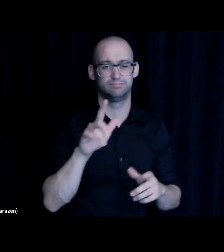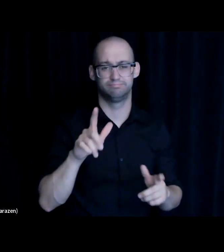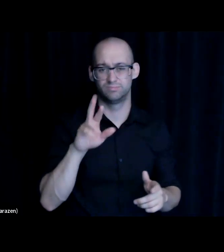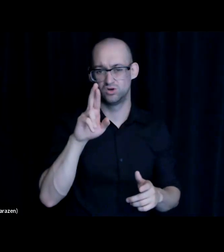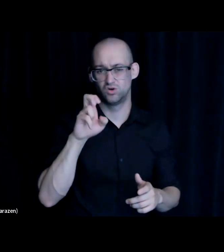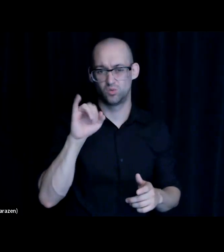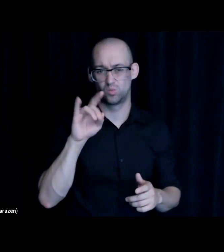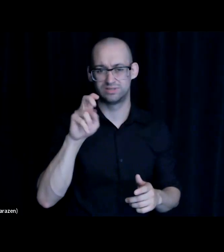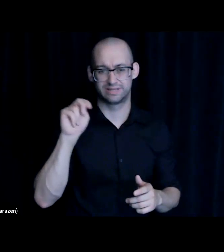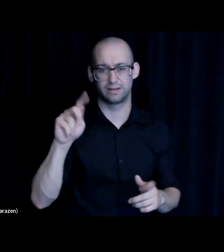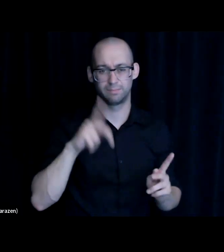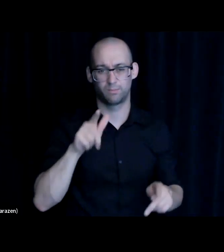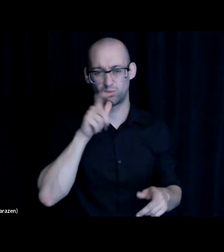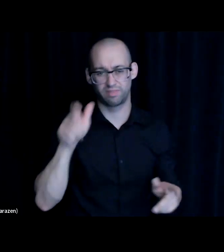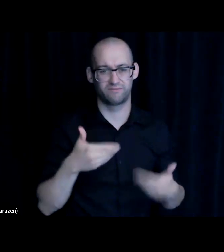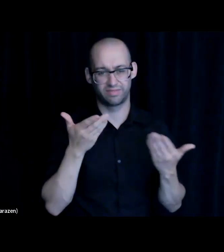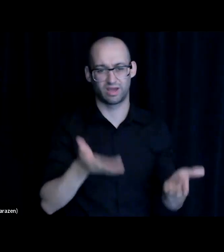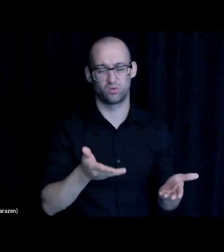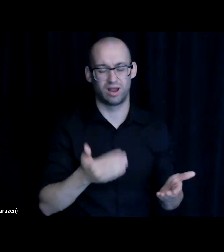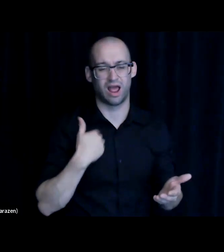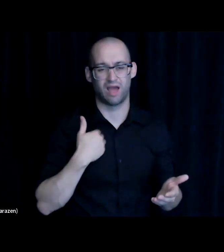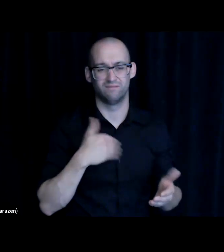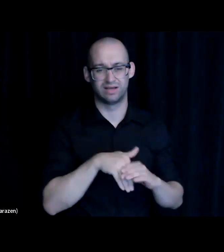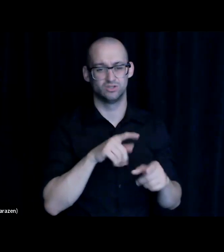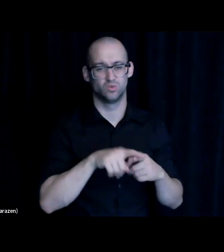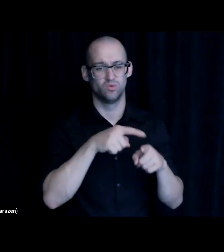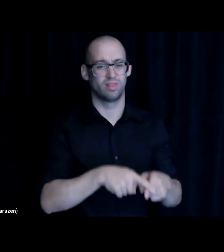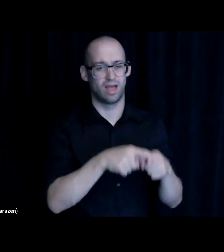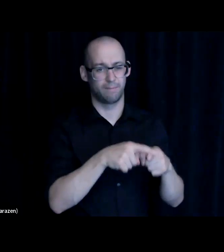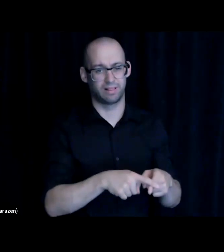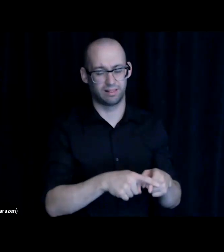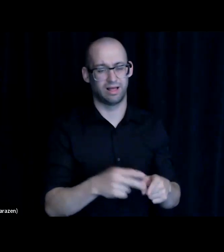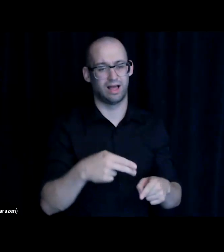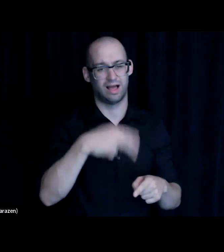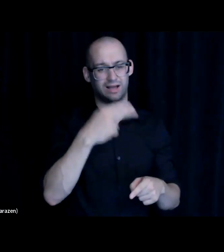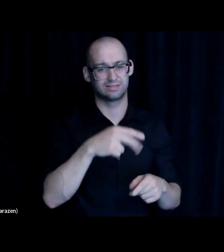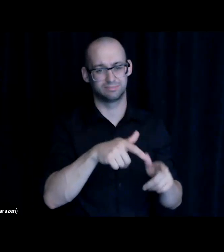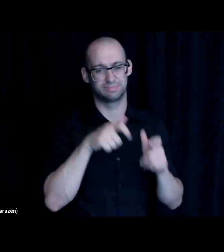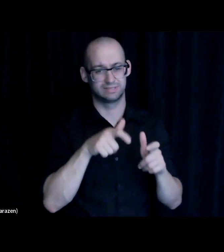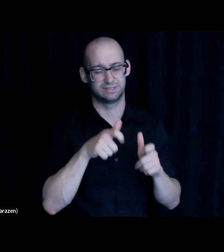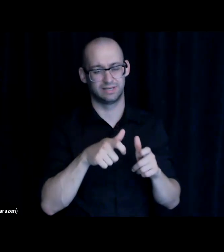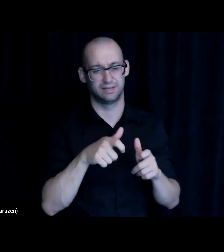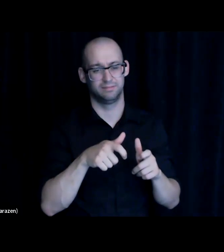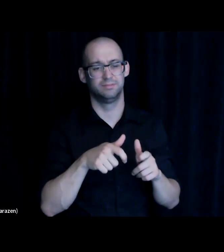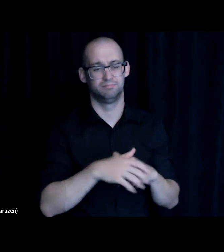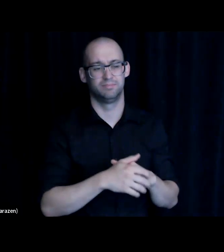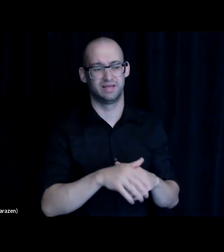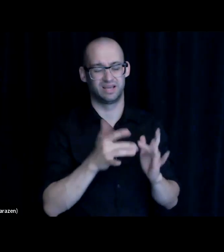to reliable high-speed internet service, and that from, you